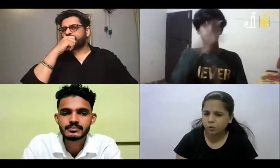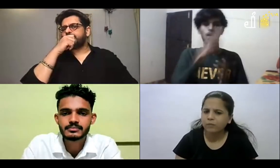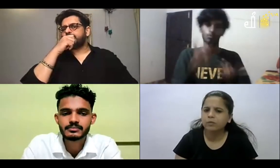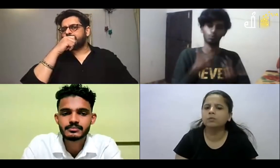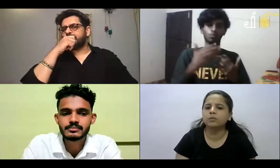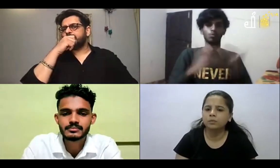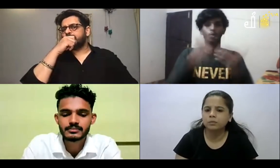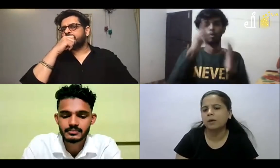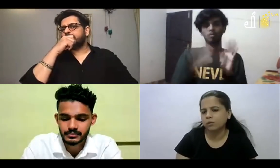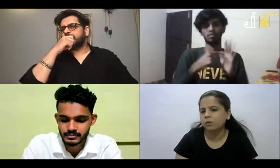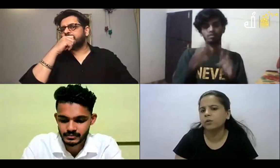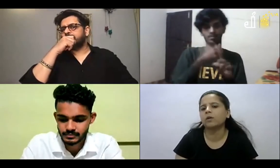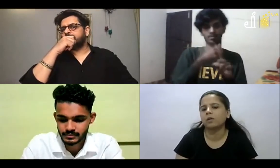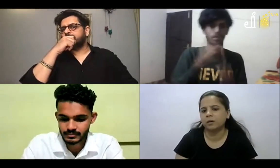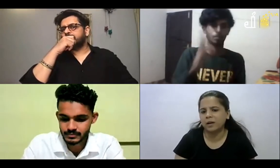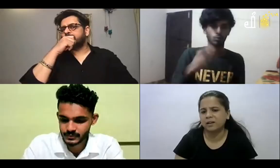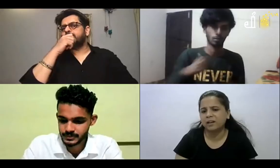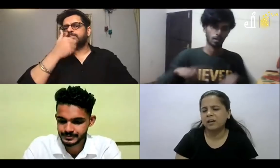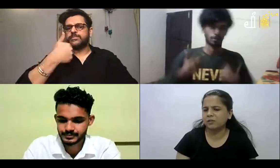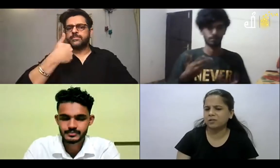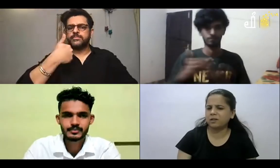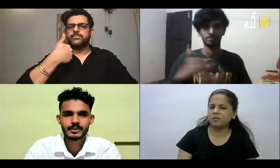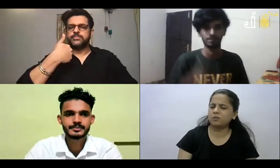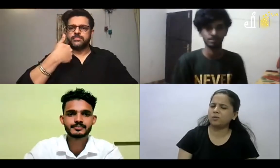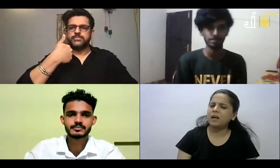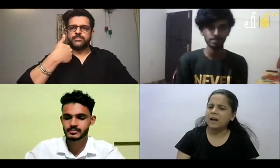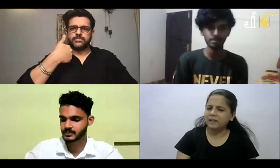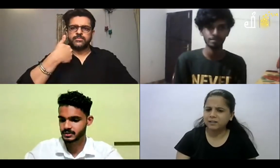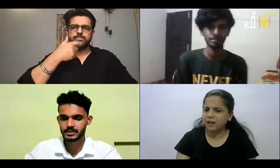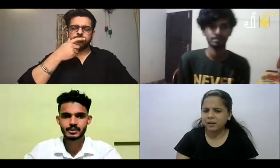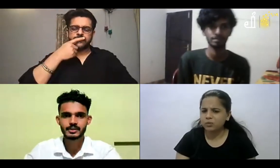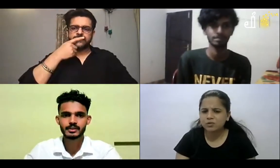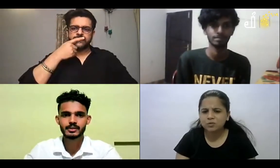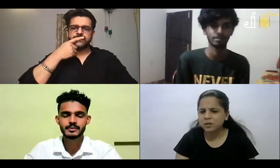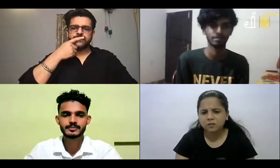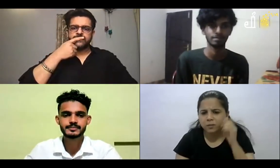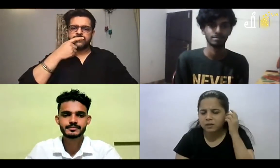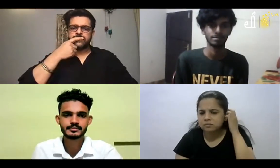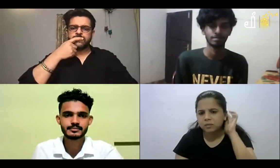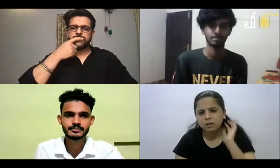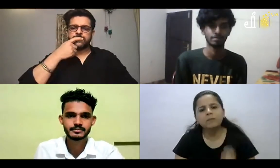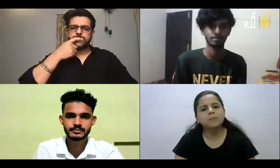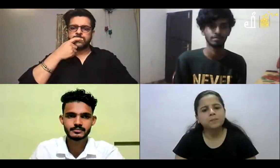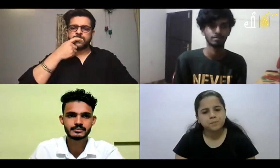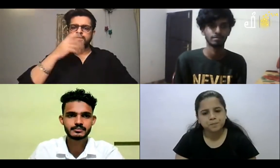So you have to go for the cochlear implant. I was like, no, I think sign language is better for me.